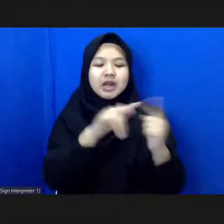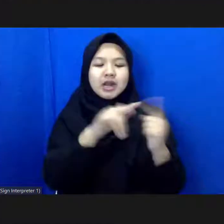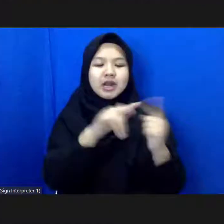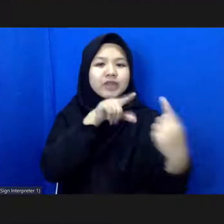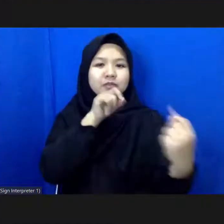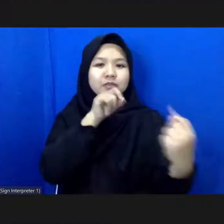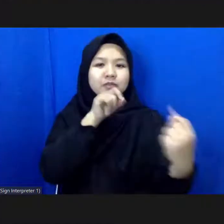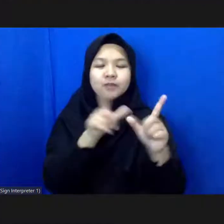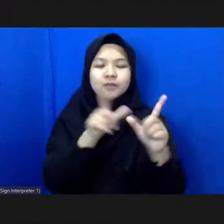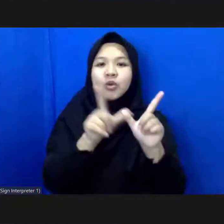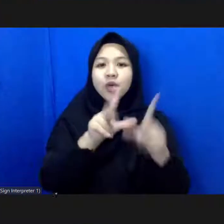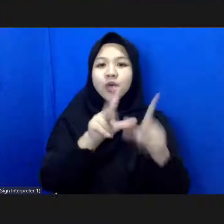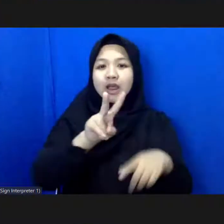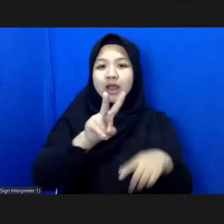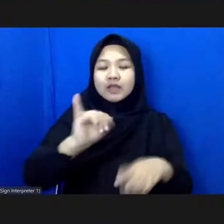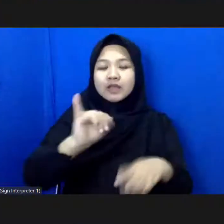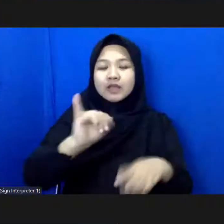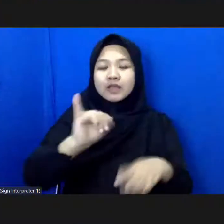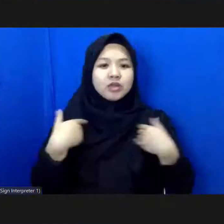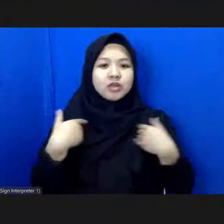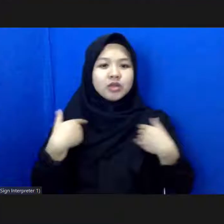Indonesia, we have the citizen voice